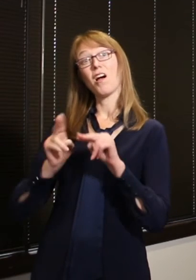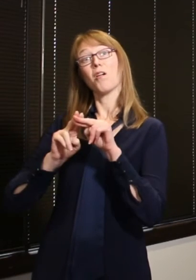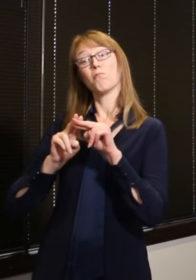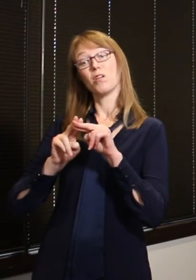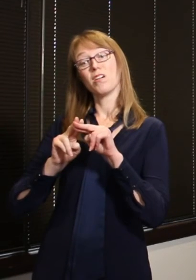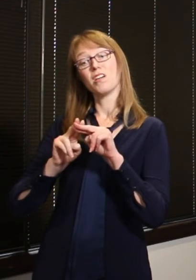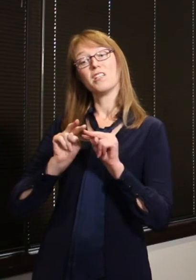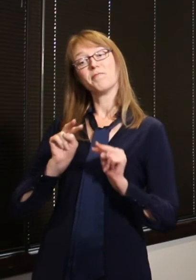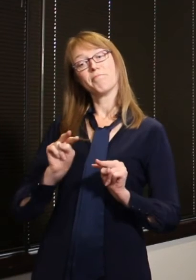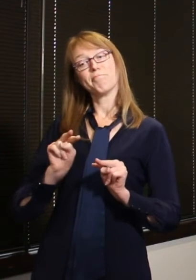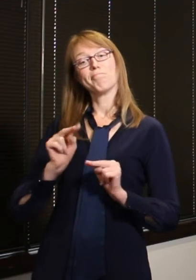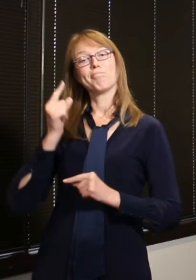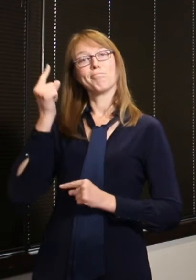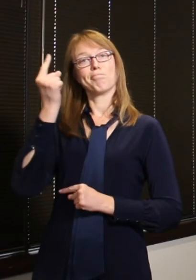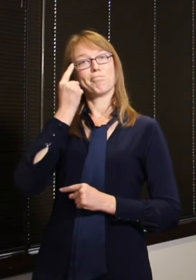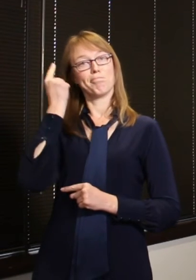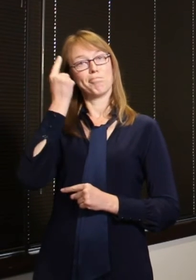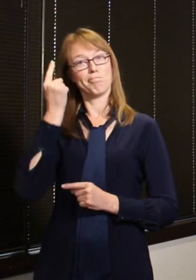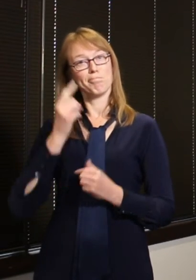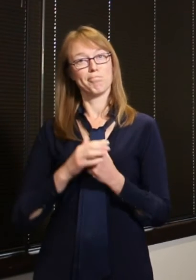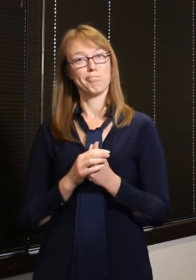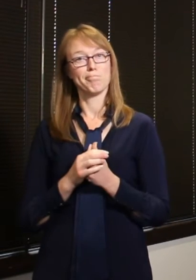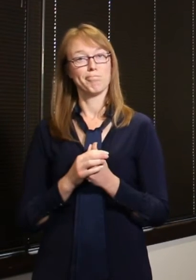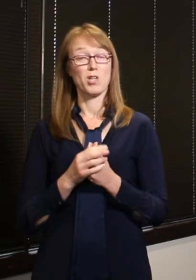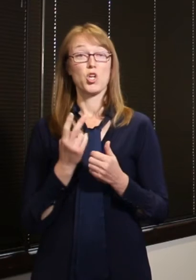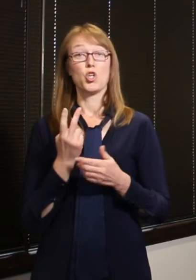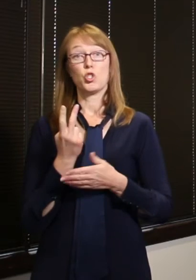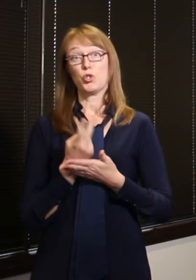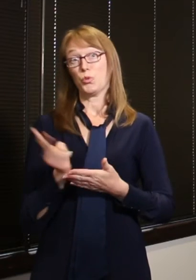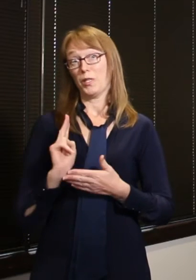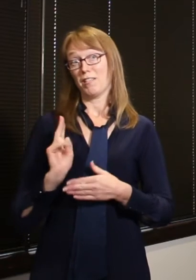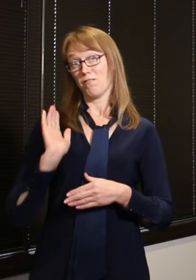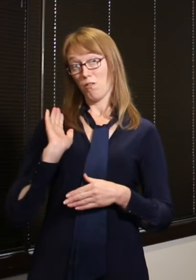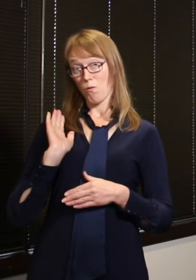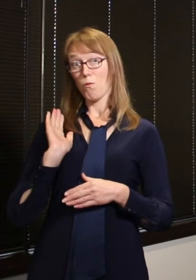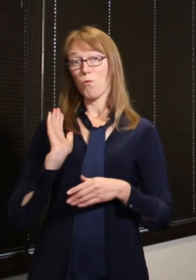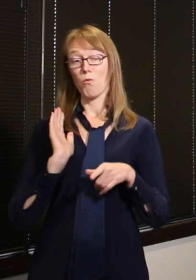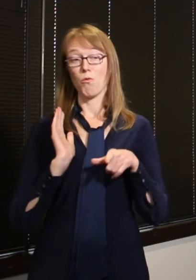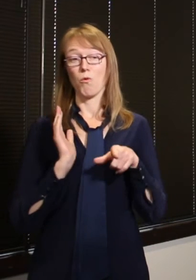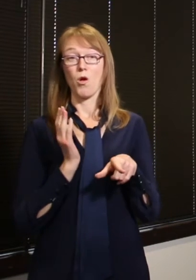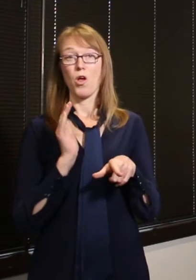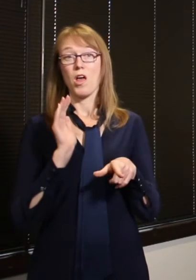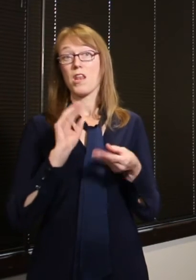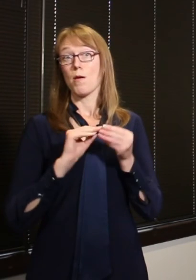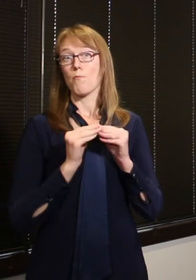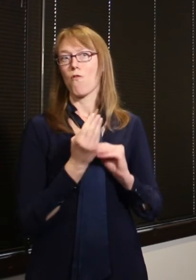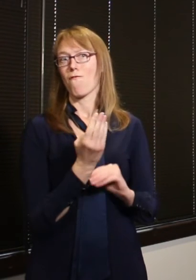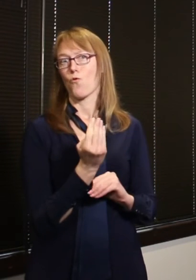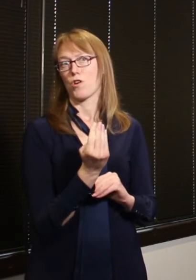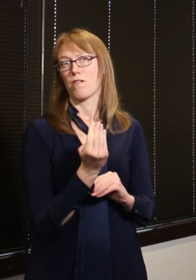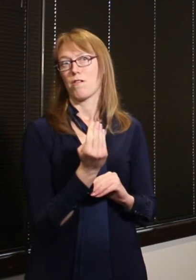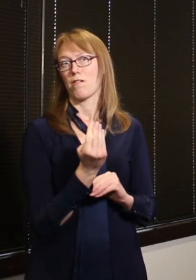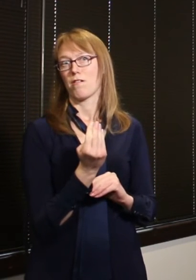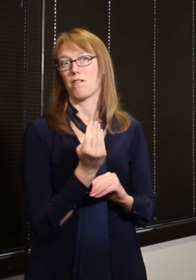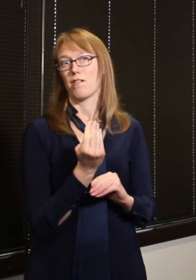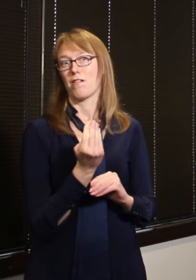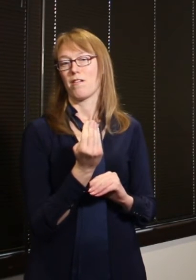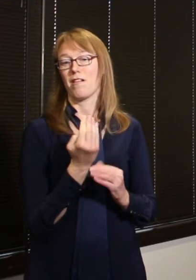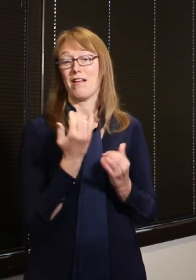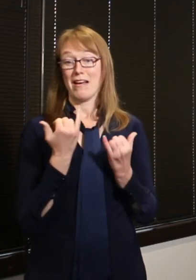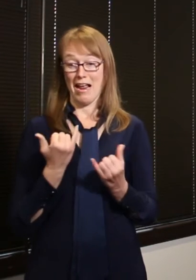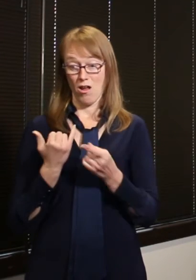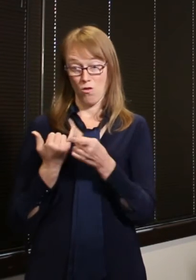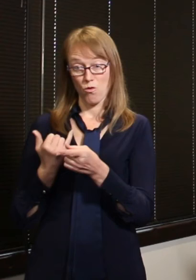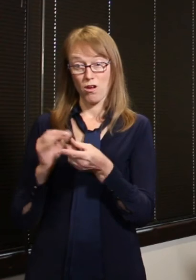put this into perspective, we were as low as 14 about 2 weeks ago, and so as you can see, we're certainly above where we were just here